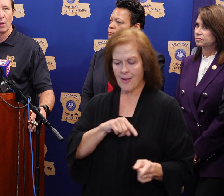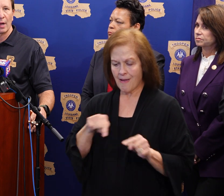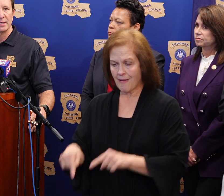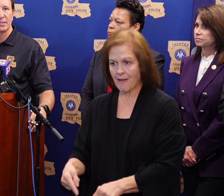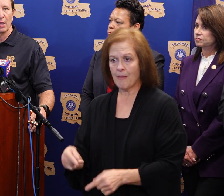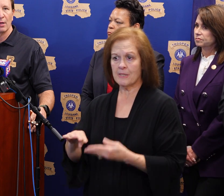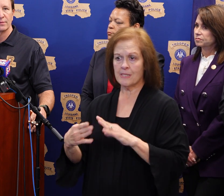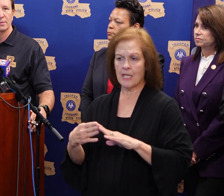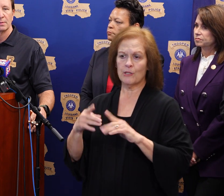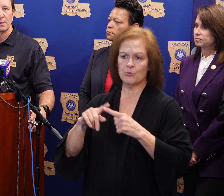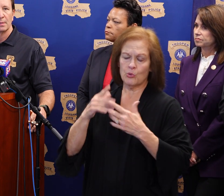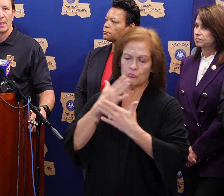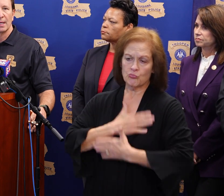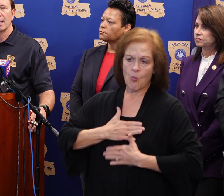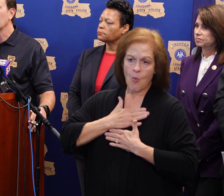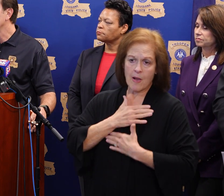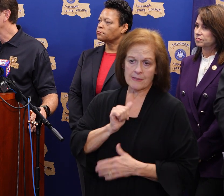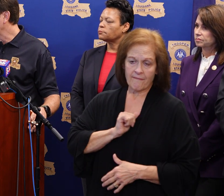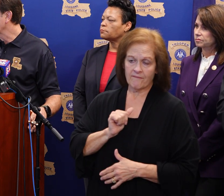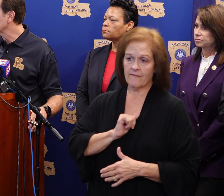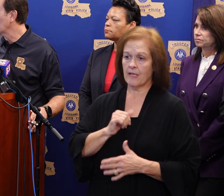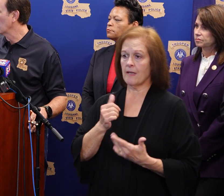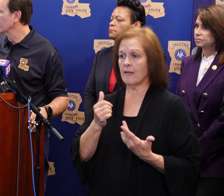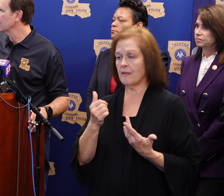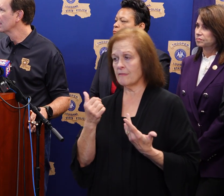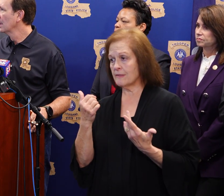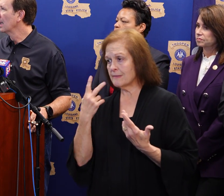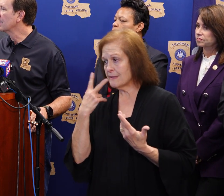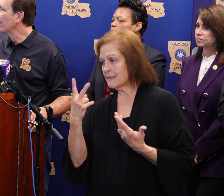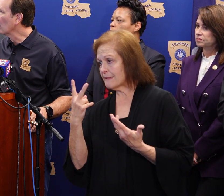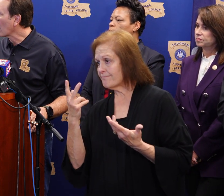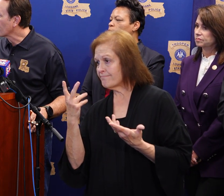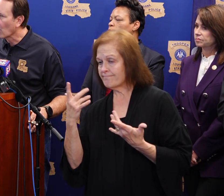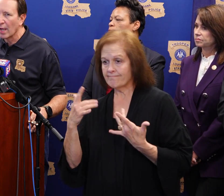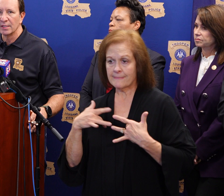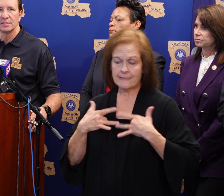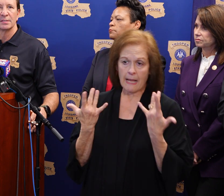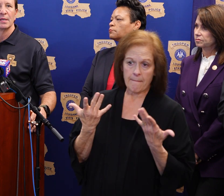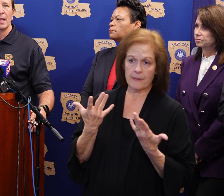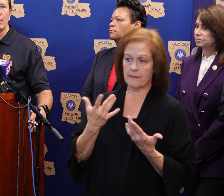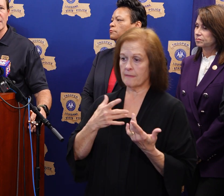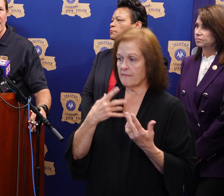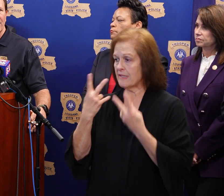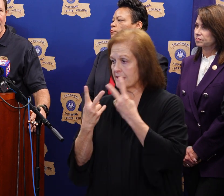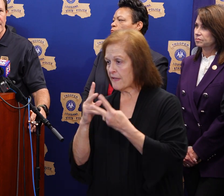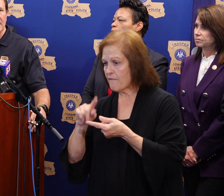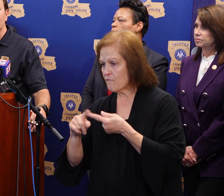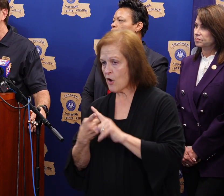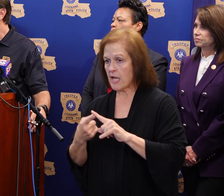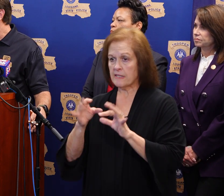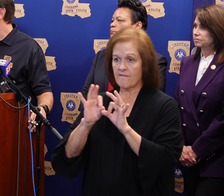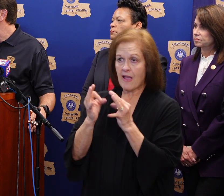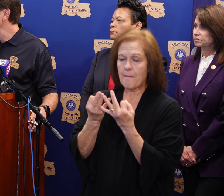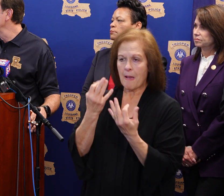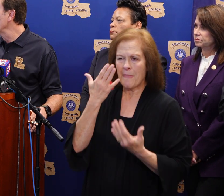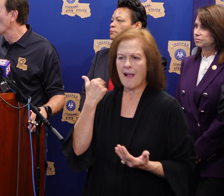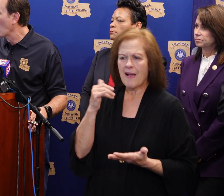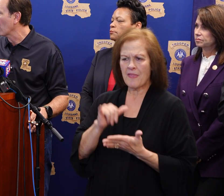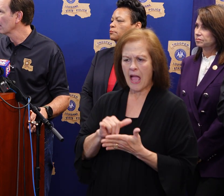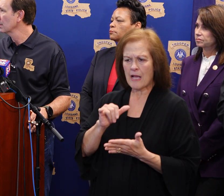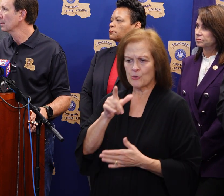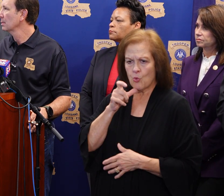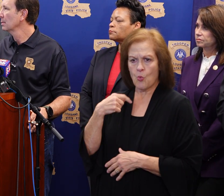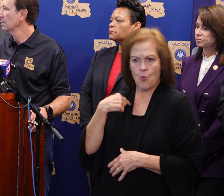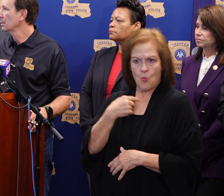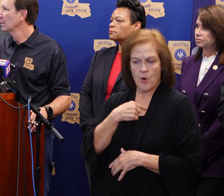to enjoy ourselves and to entertain ourselves and to be with our friends and with our families, because that's who we